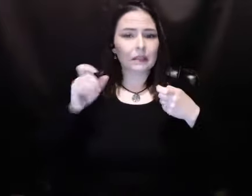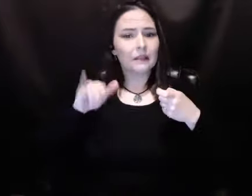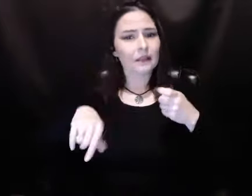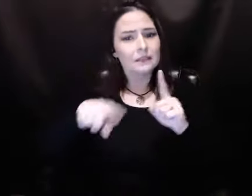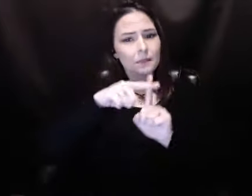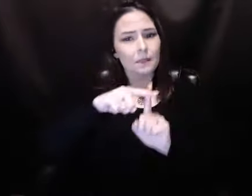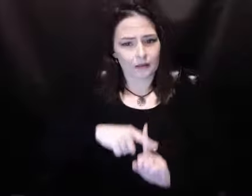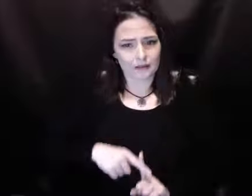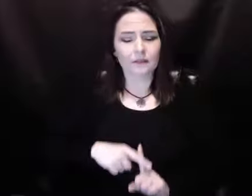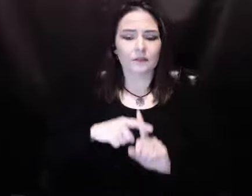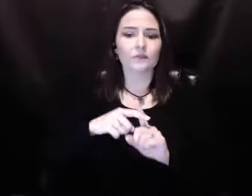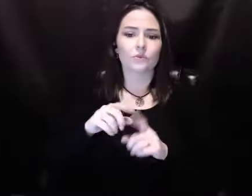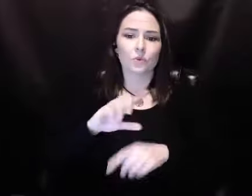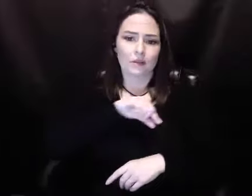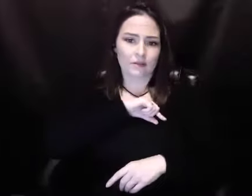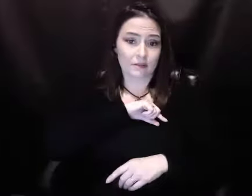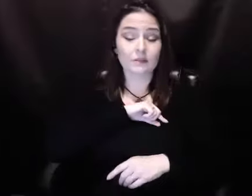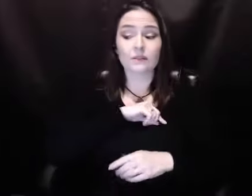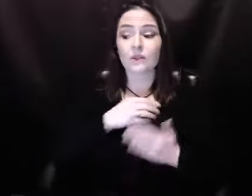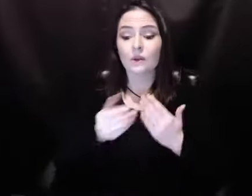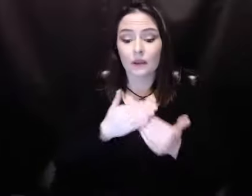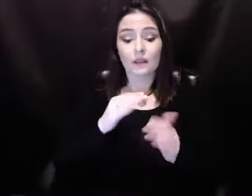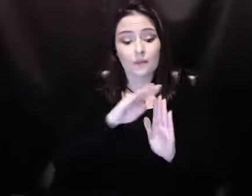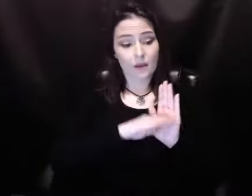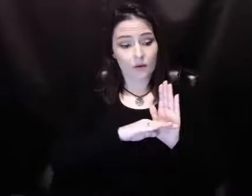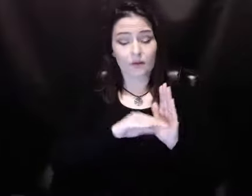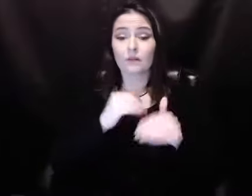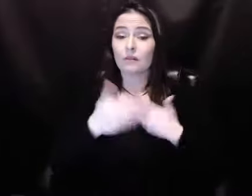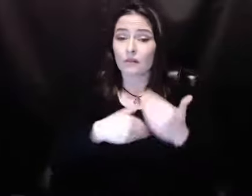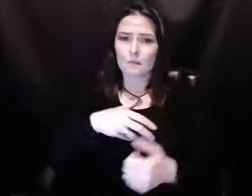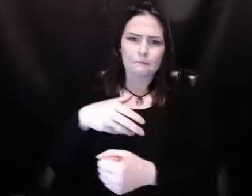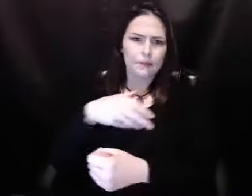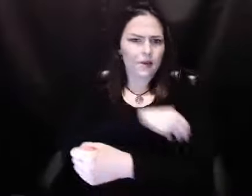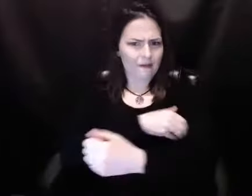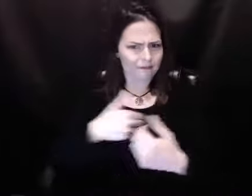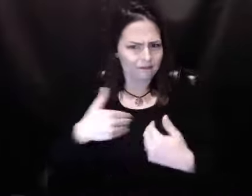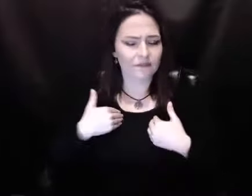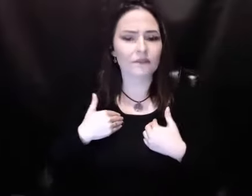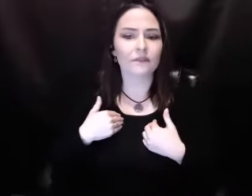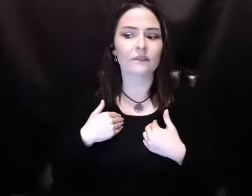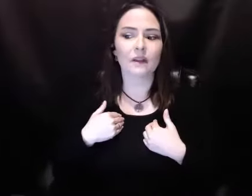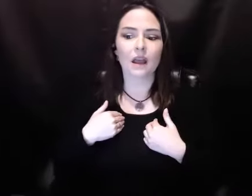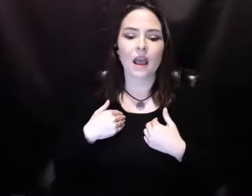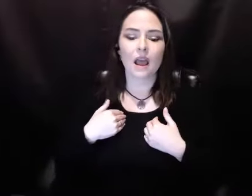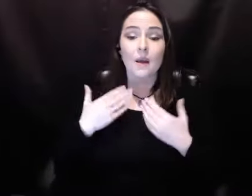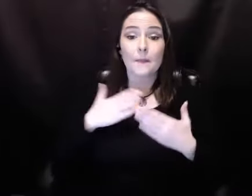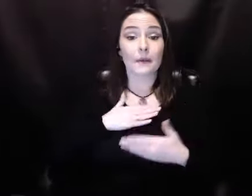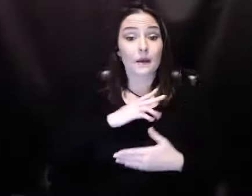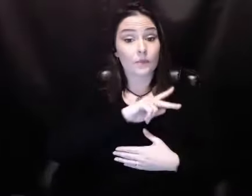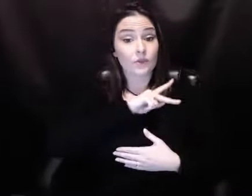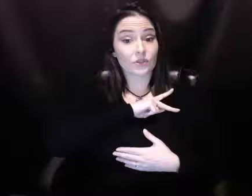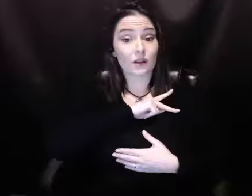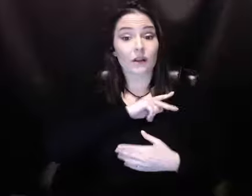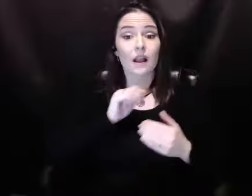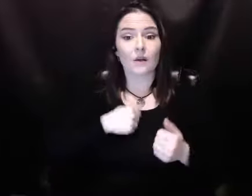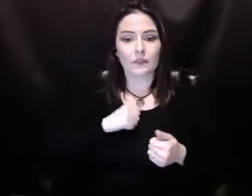of everyone around me, worrying about other people's lives, sacrificing my own happiness and prosperity, turned out to be the causes